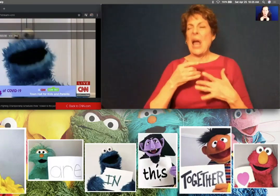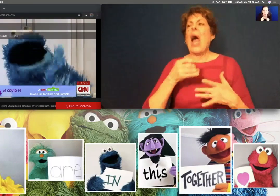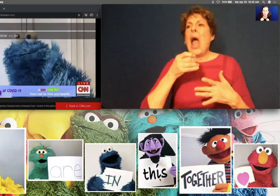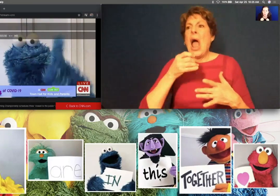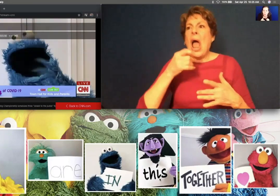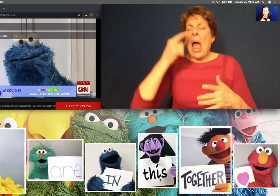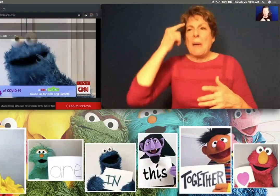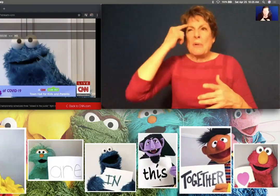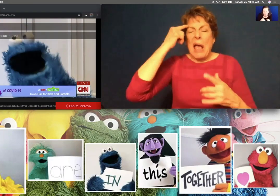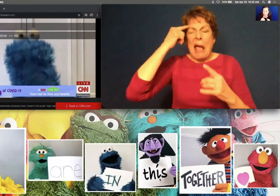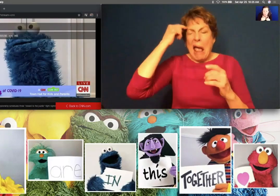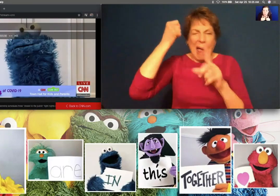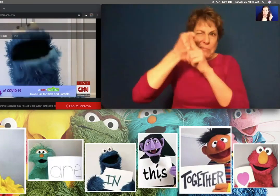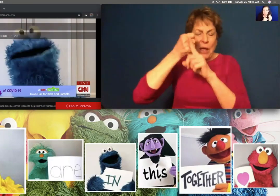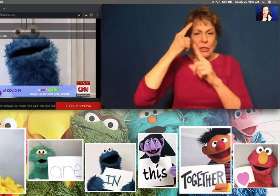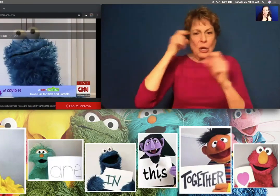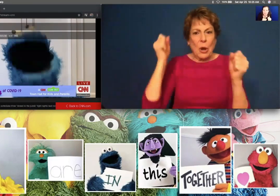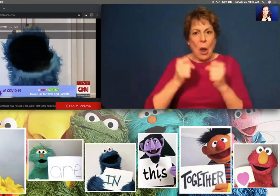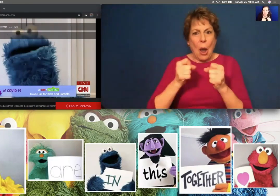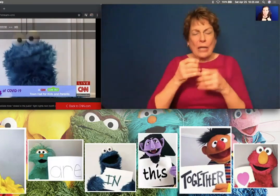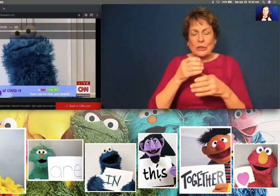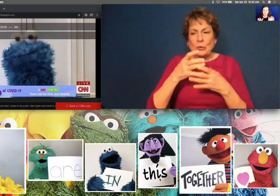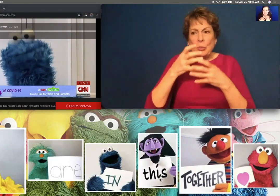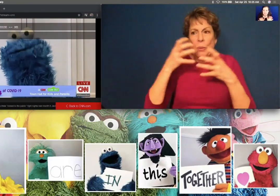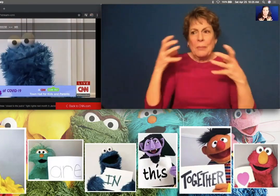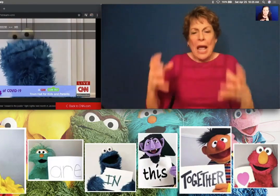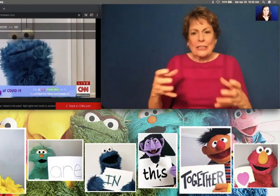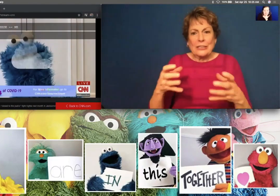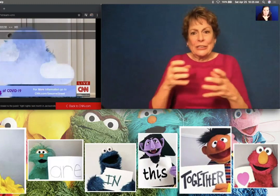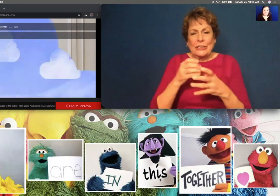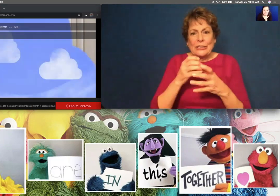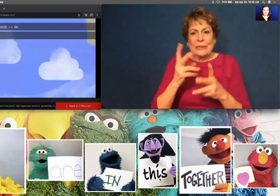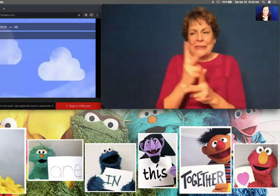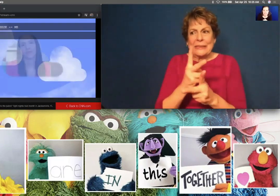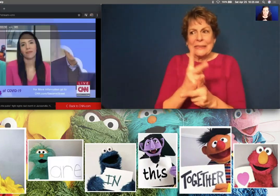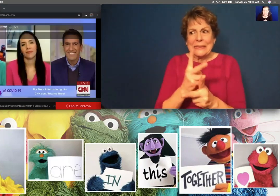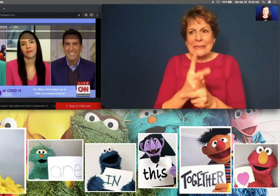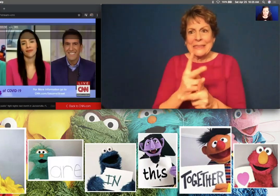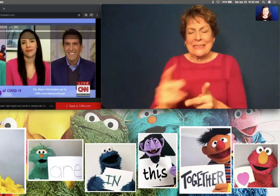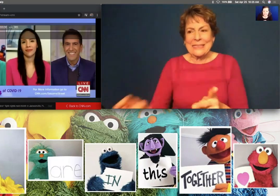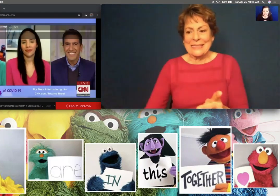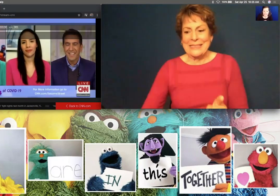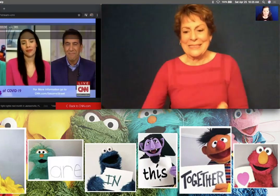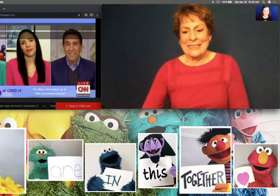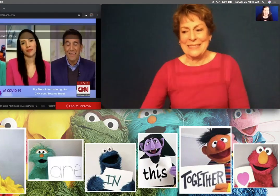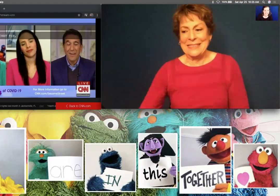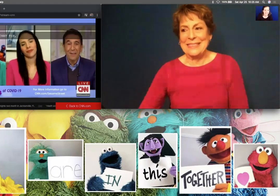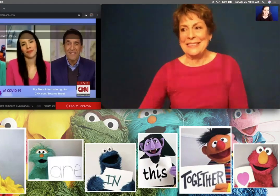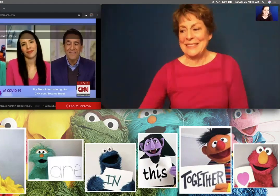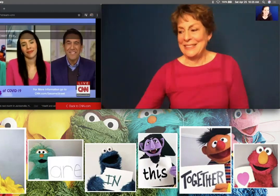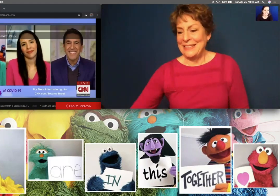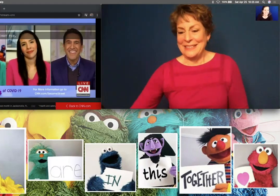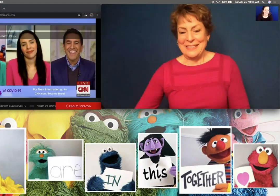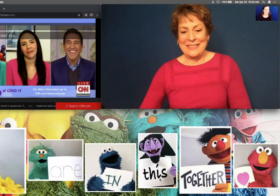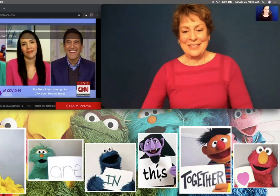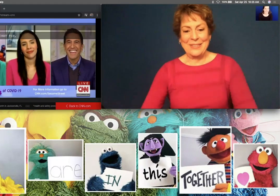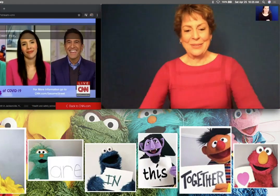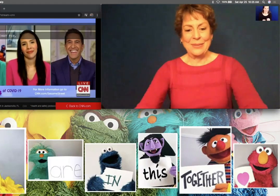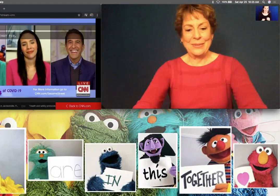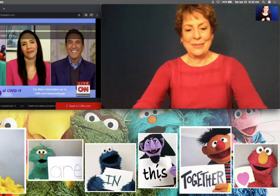Now that's a look. Brain freeze. Mika brain freeze. Mika brain freeze. Yeah, here a little Snack Chat